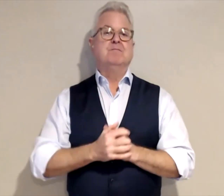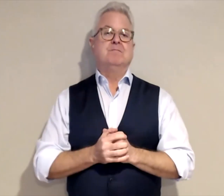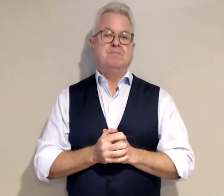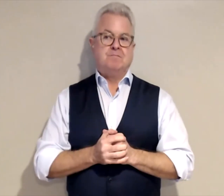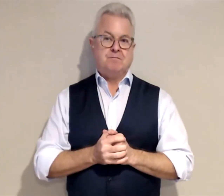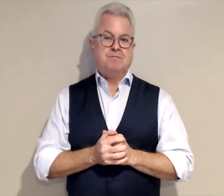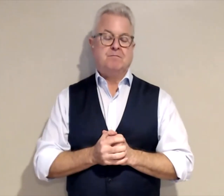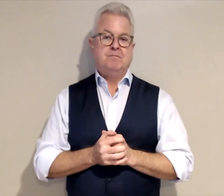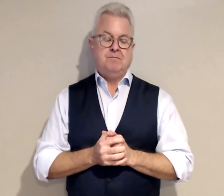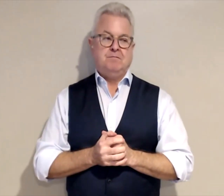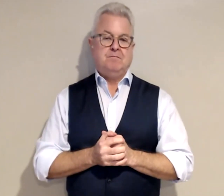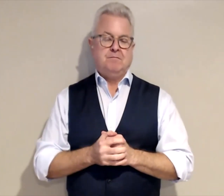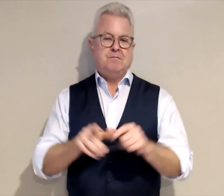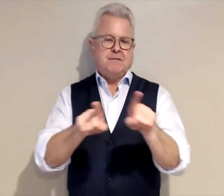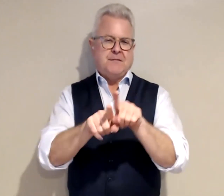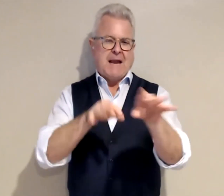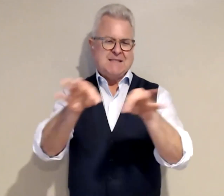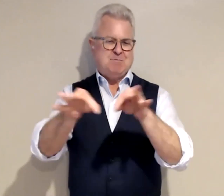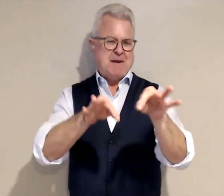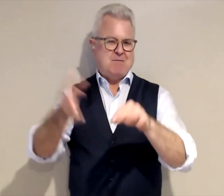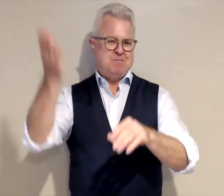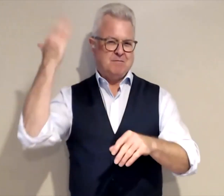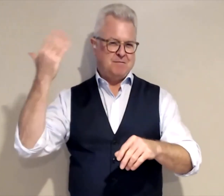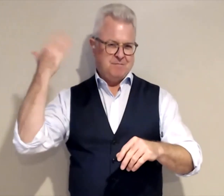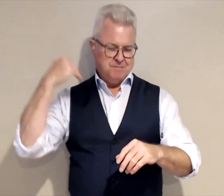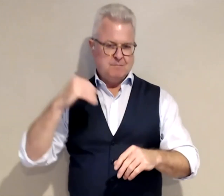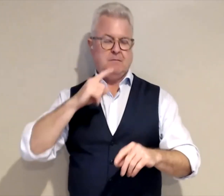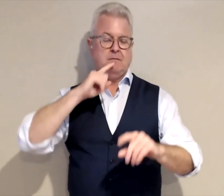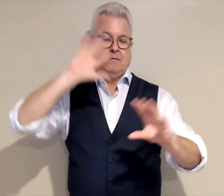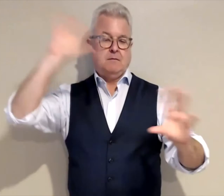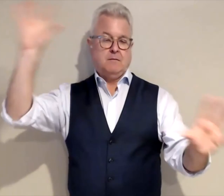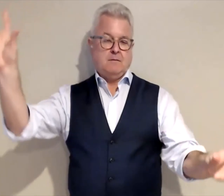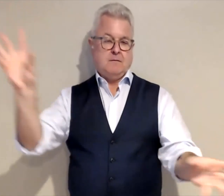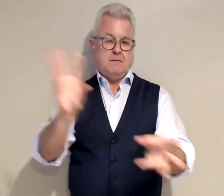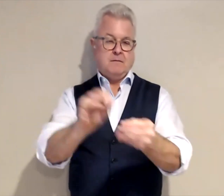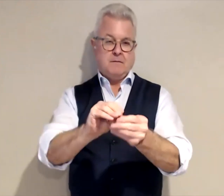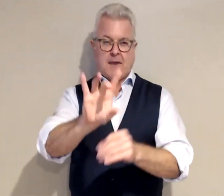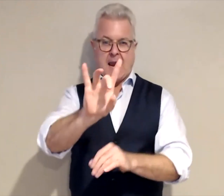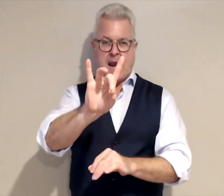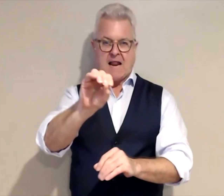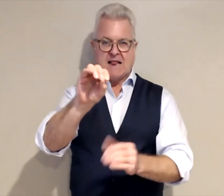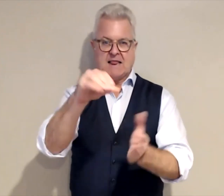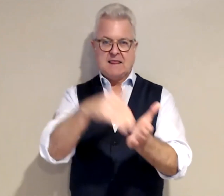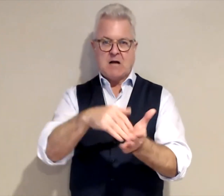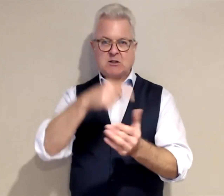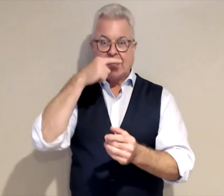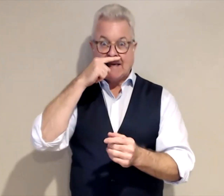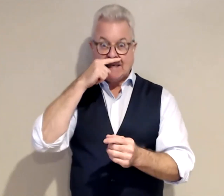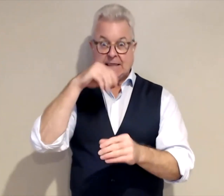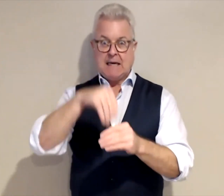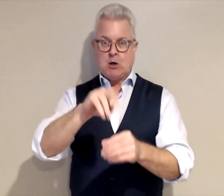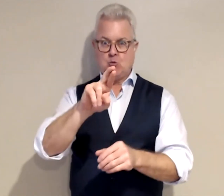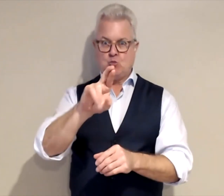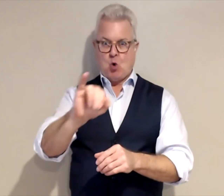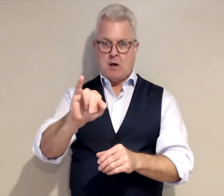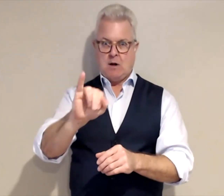ready to move forward as soon as November 4th with providing those vaccines to children. If you